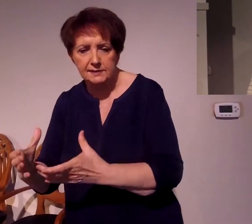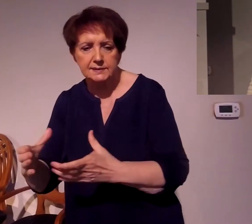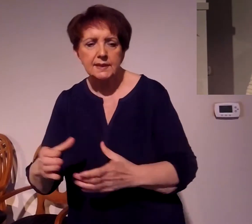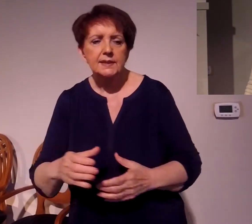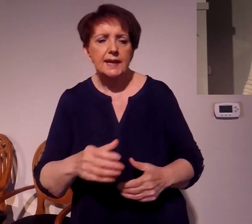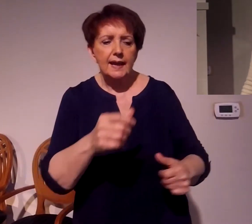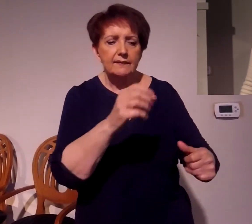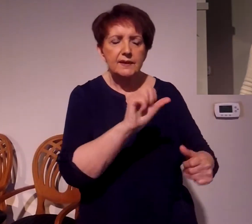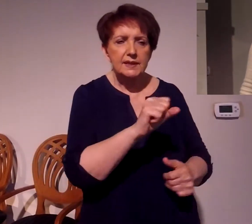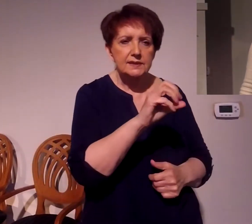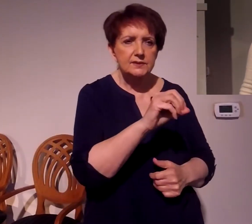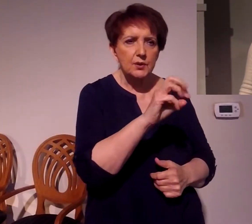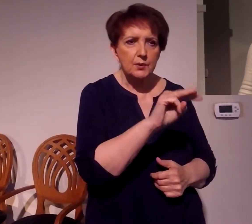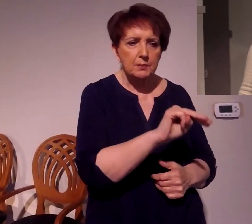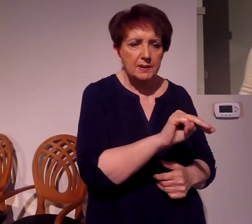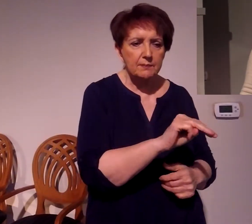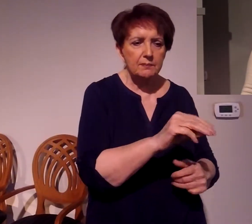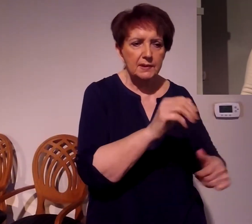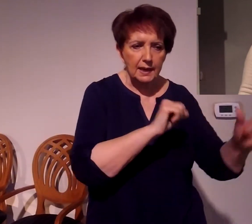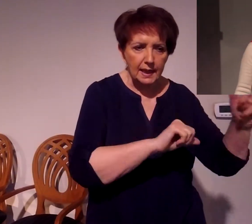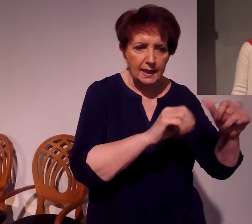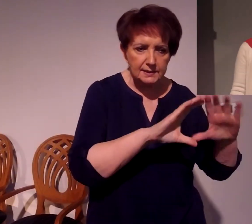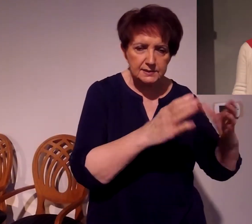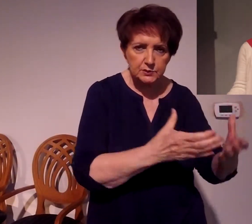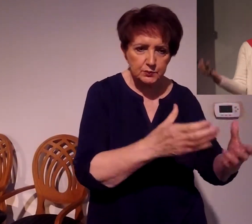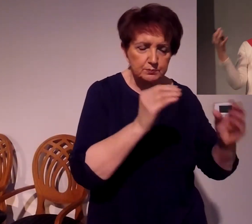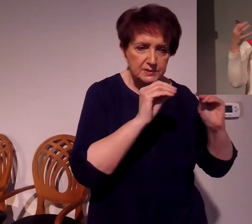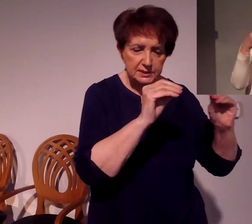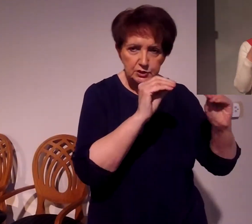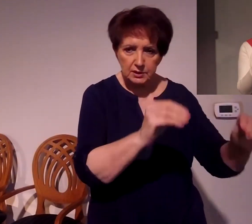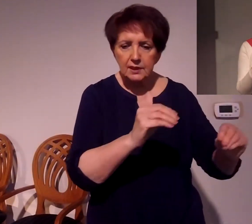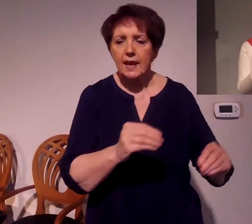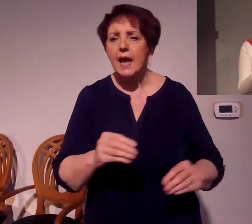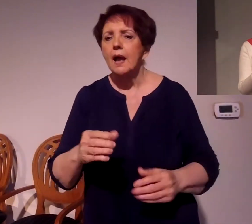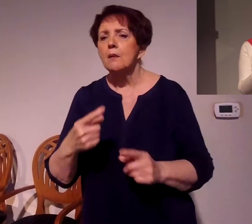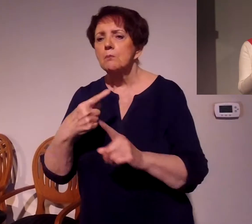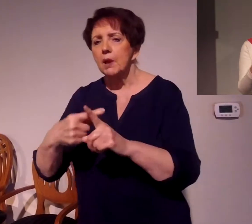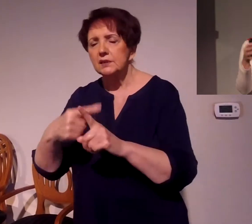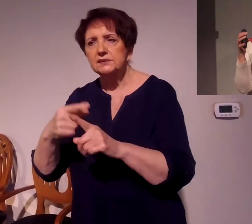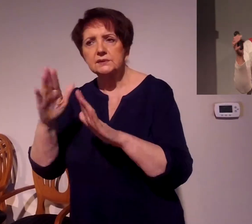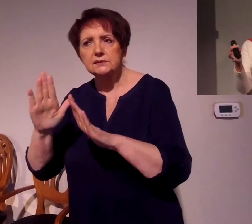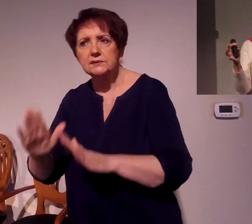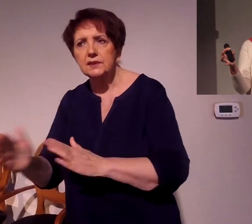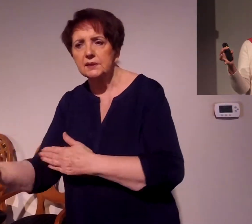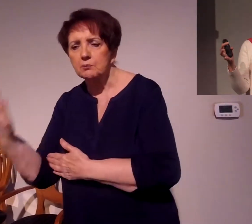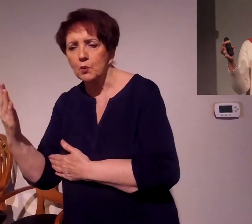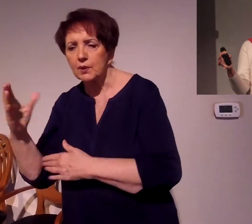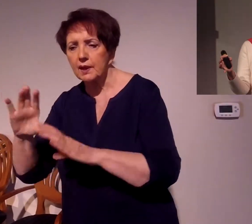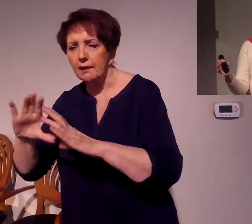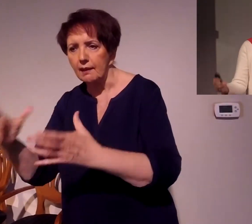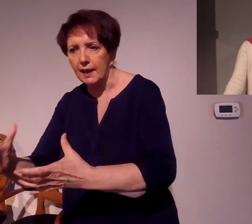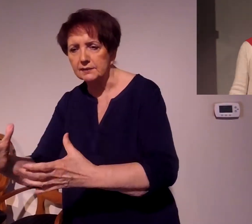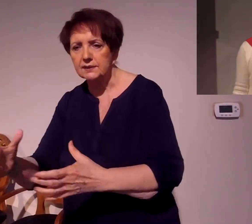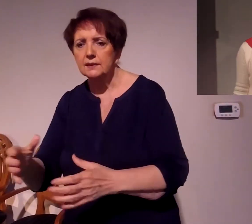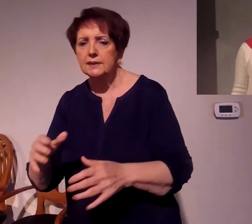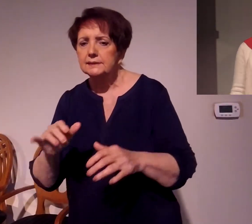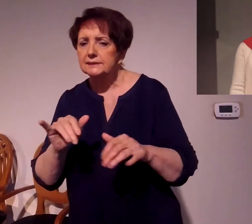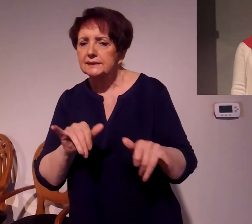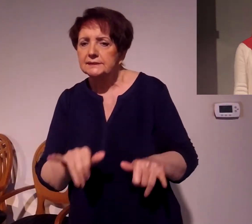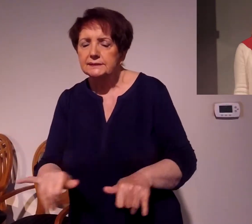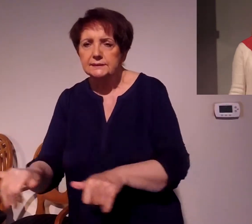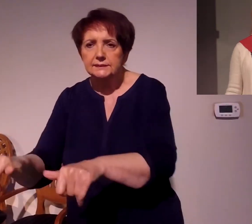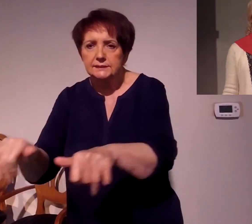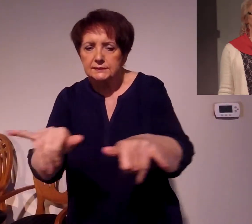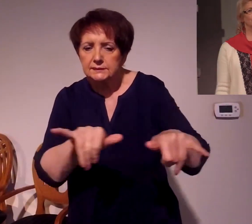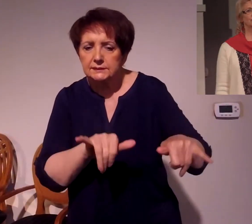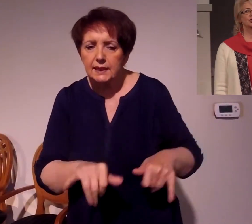that I'm teaching, plus the Sunday morning class, and what we're reading, all are coming together in this amazing way, reminding